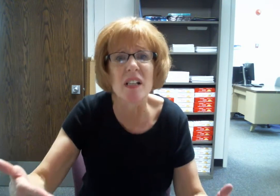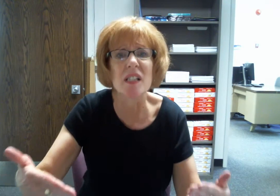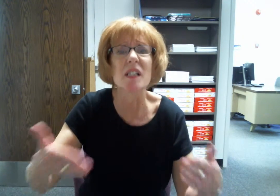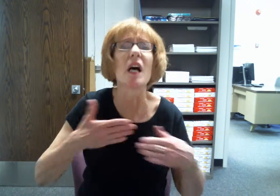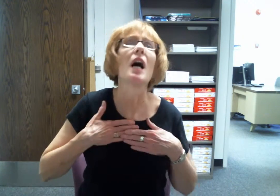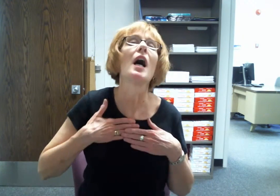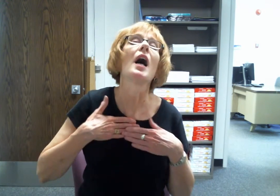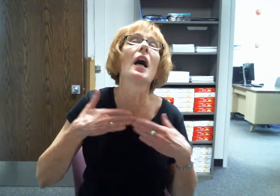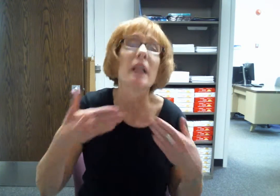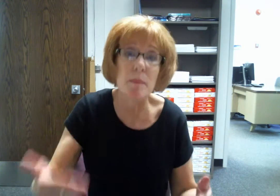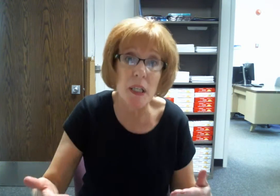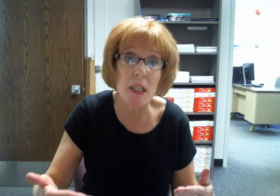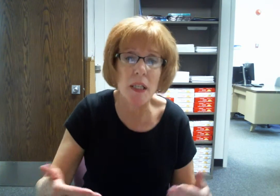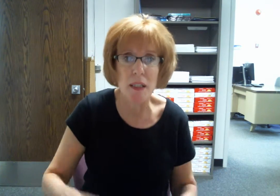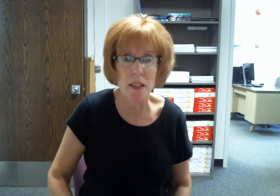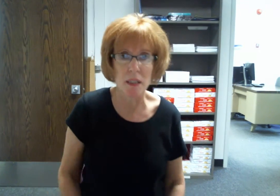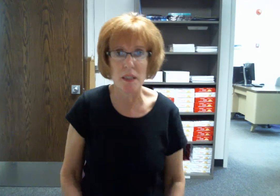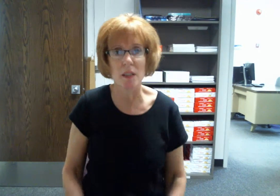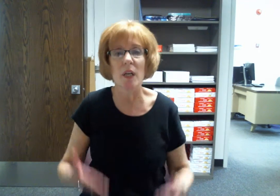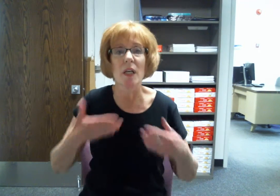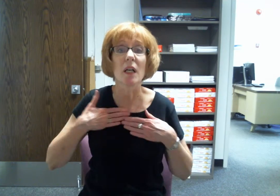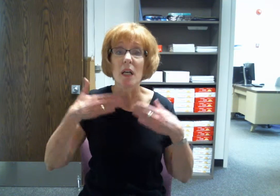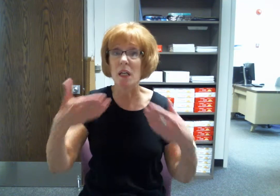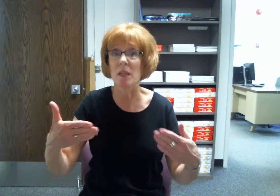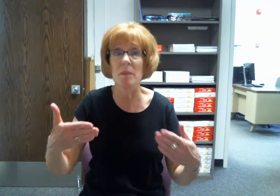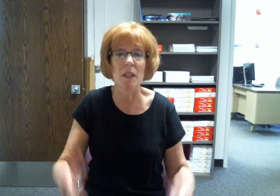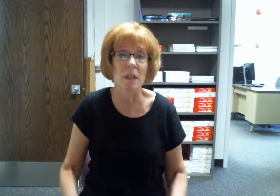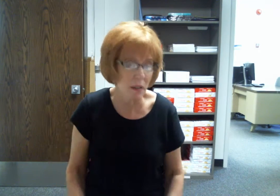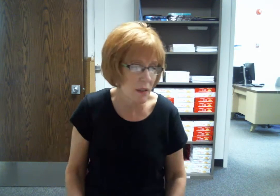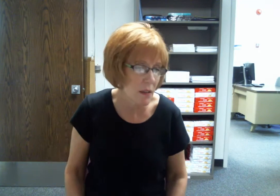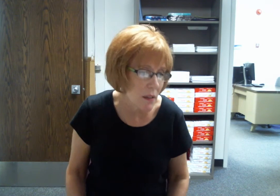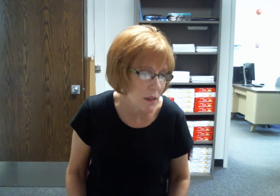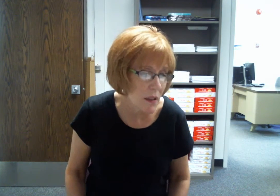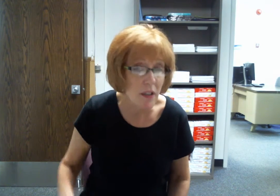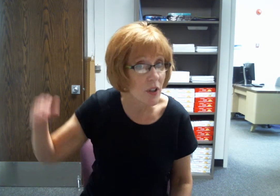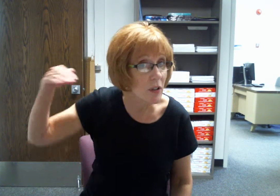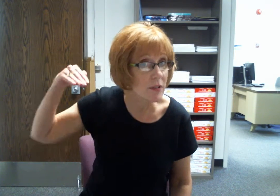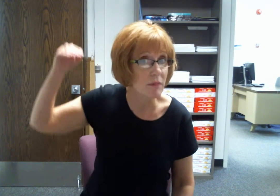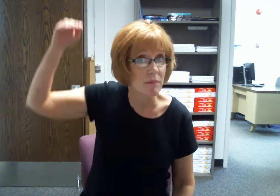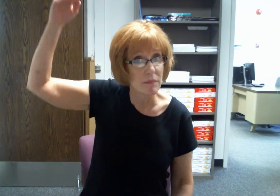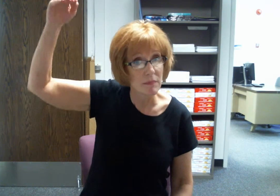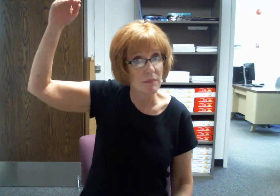confess. I admit I did it. Okay, admit. Adult.